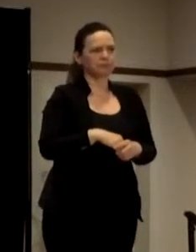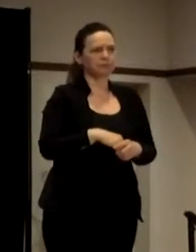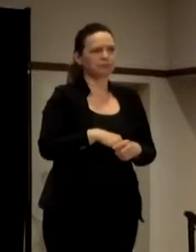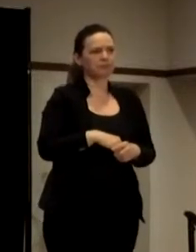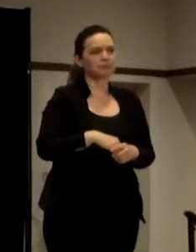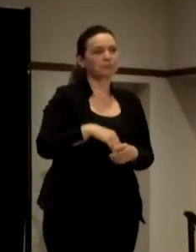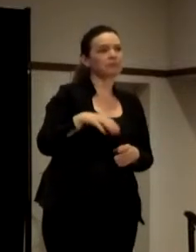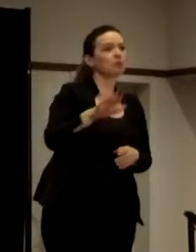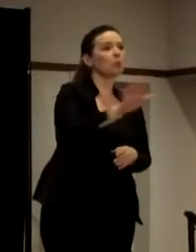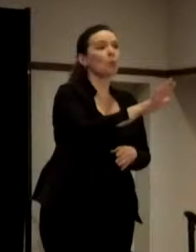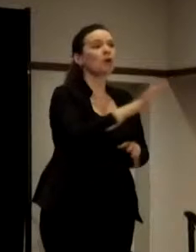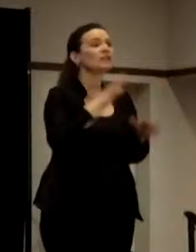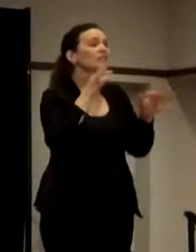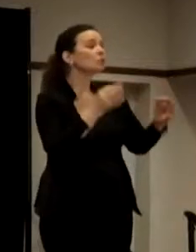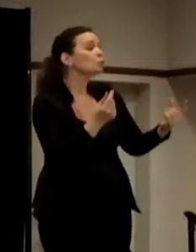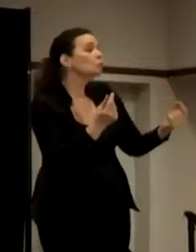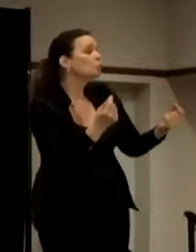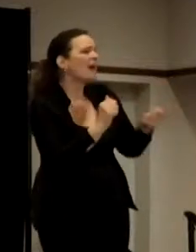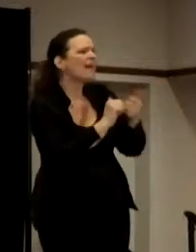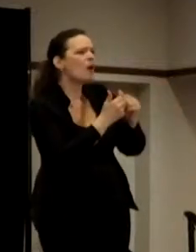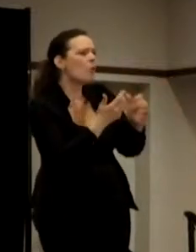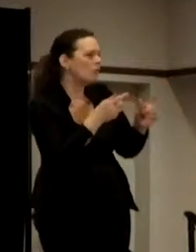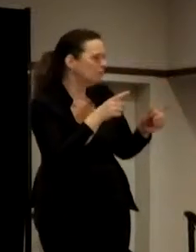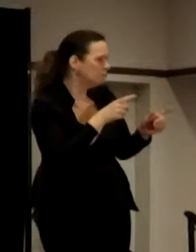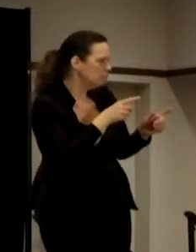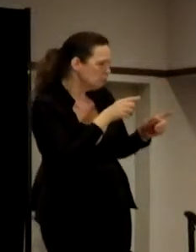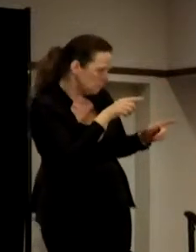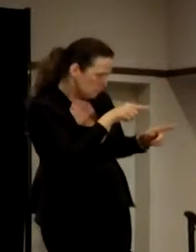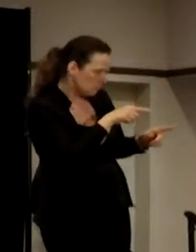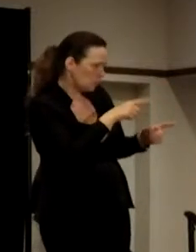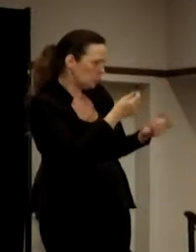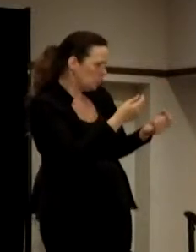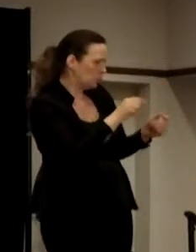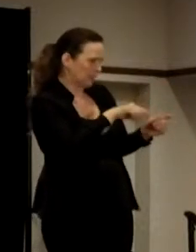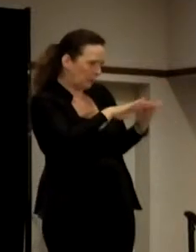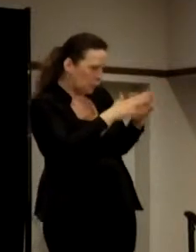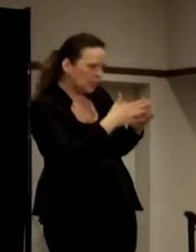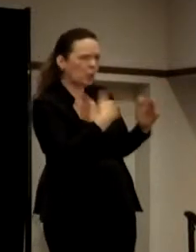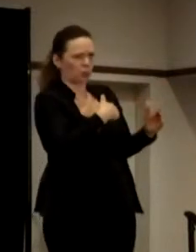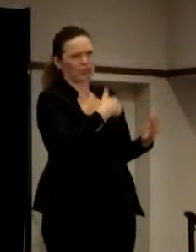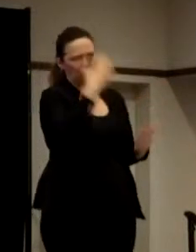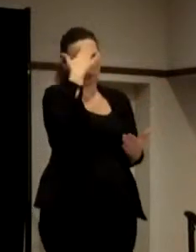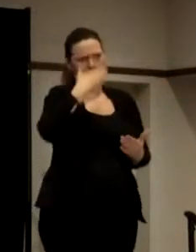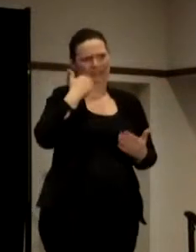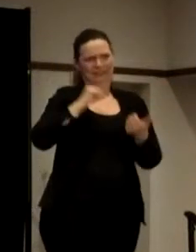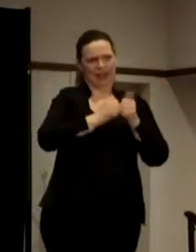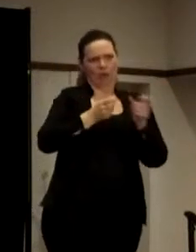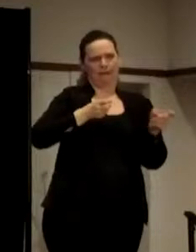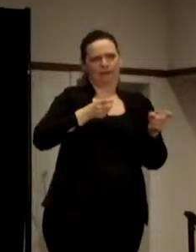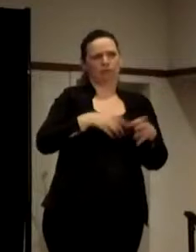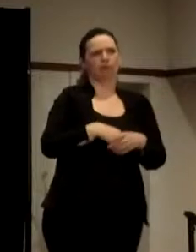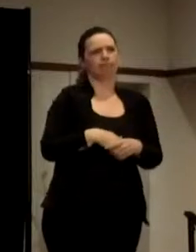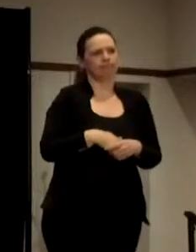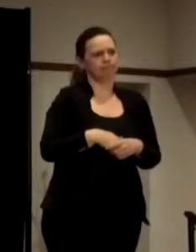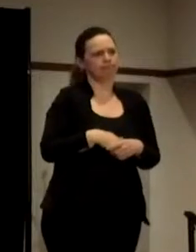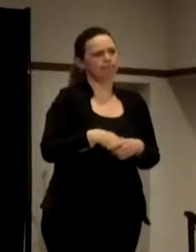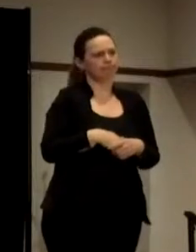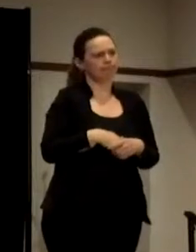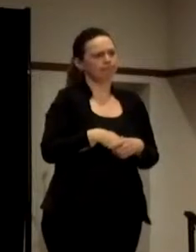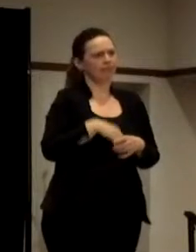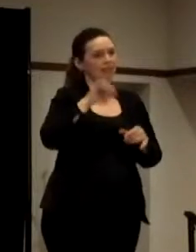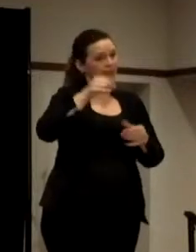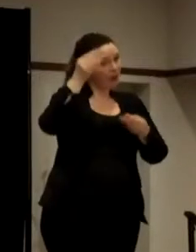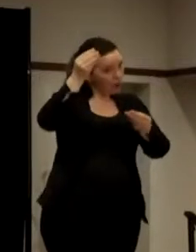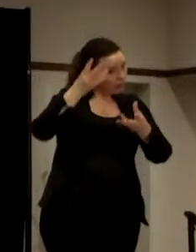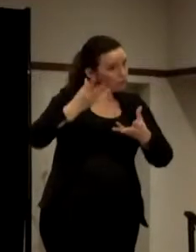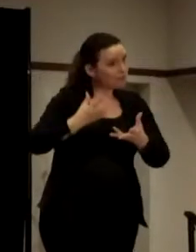Well, we live this and breathe it every day. So we take that data, and that helps us make decisions.